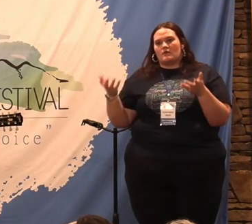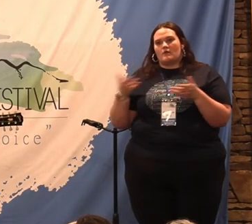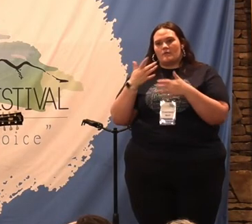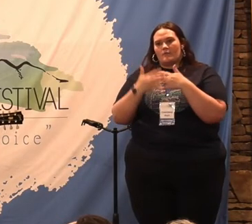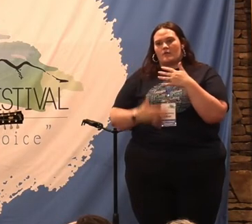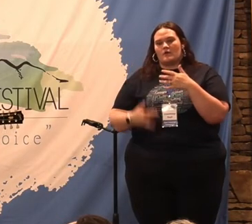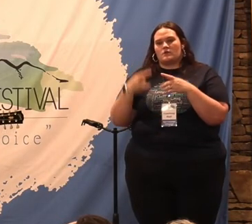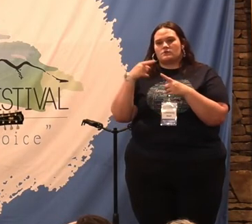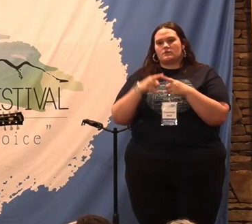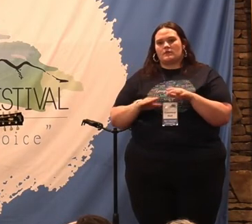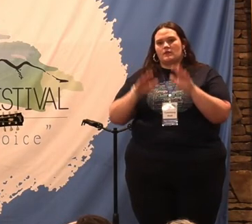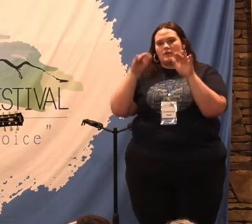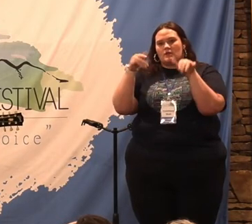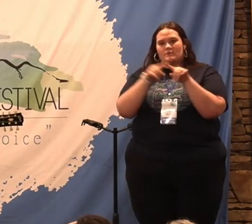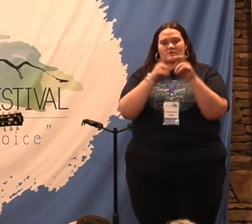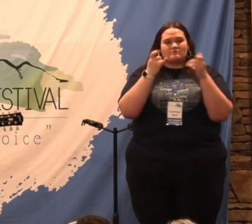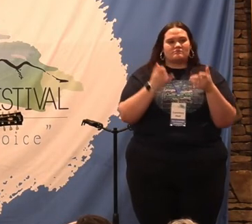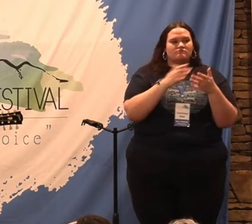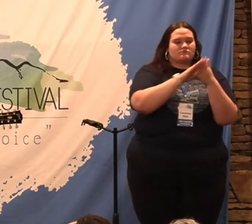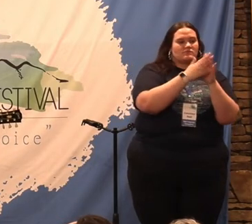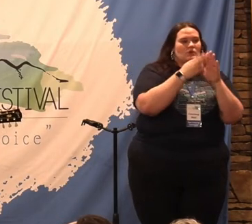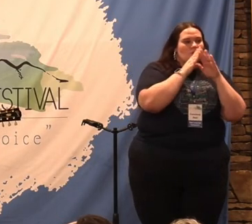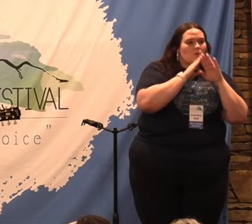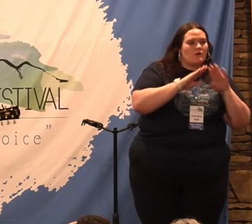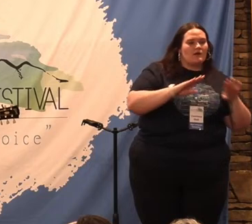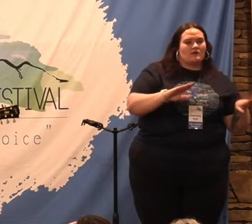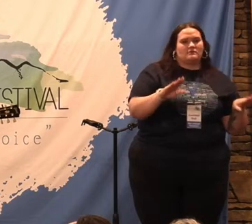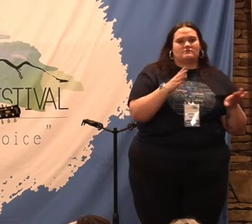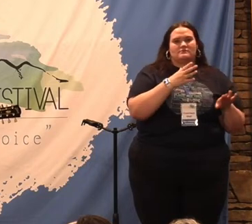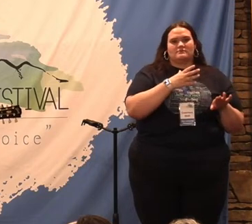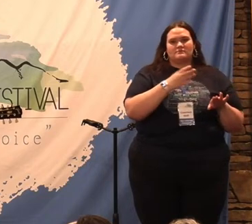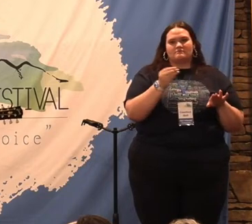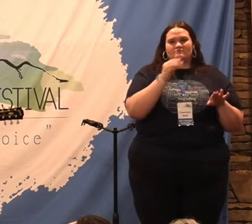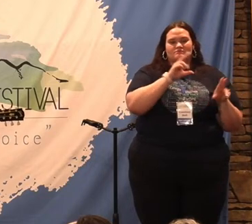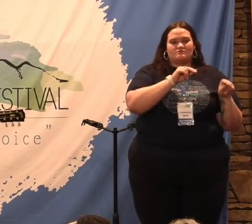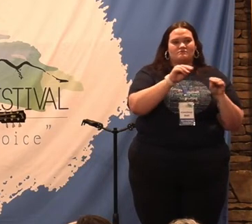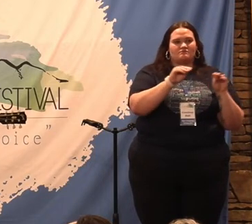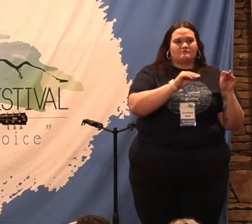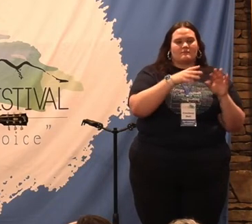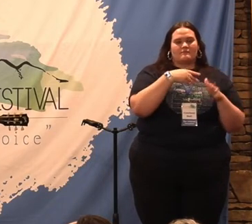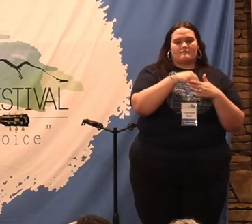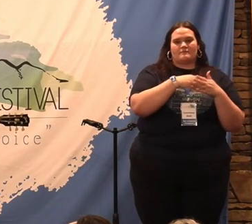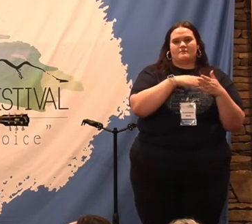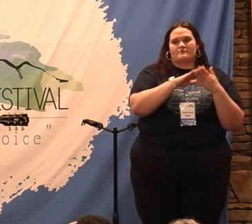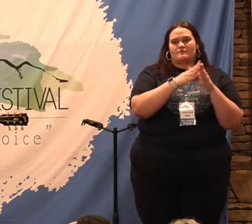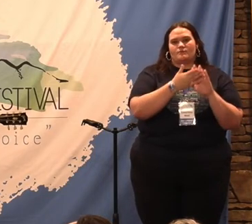quiet and still in my town.